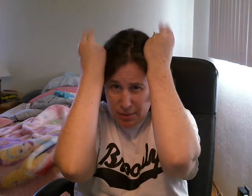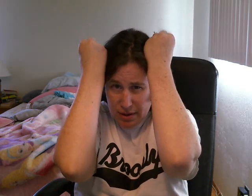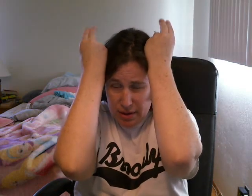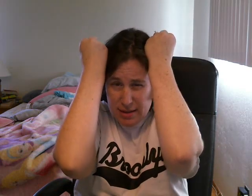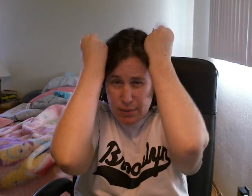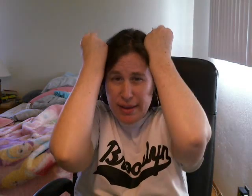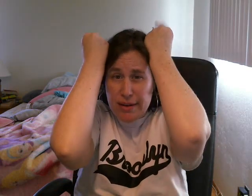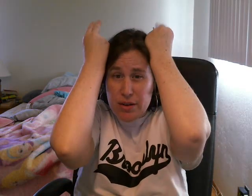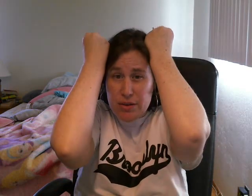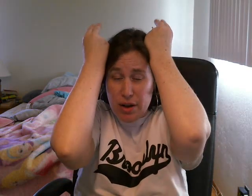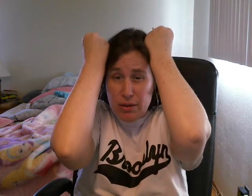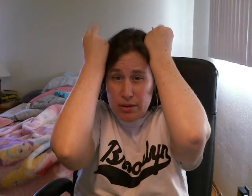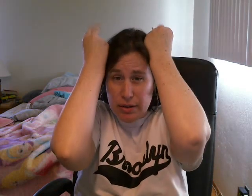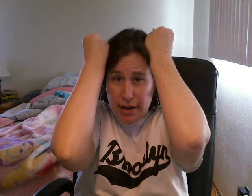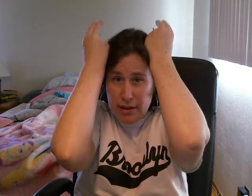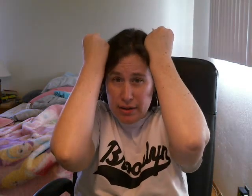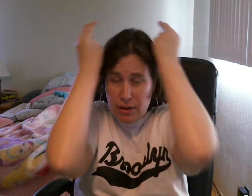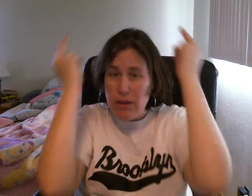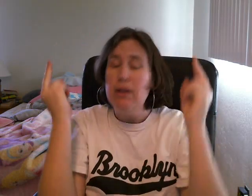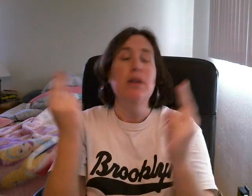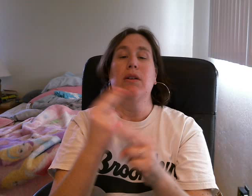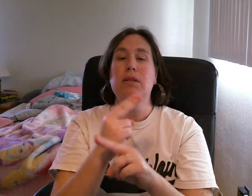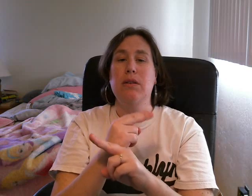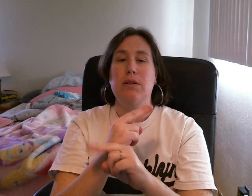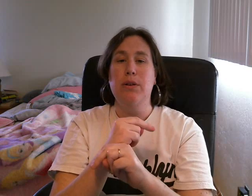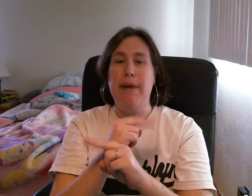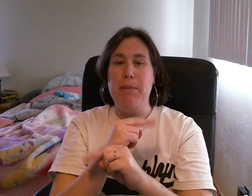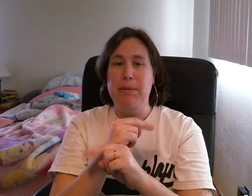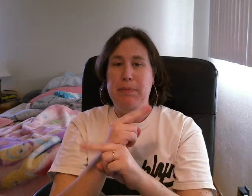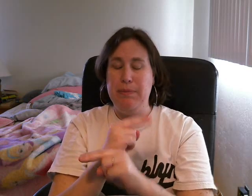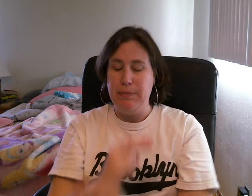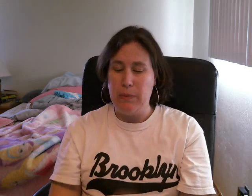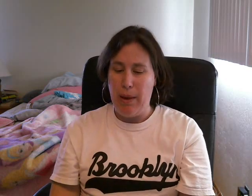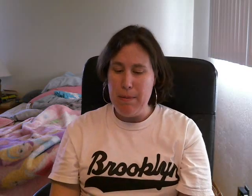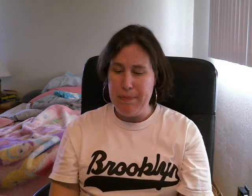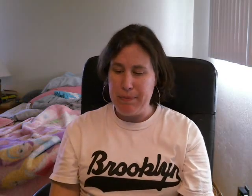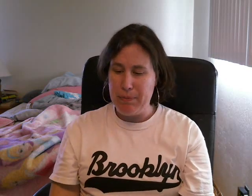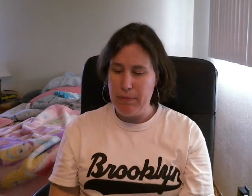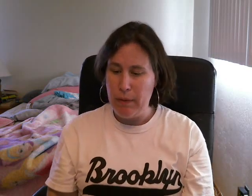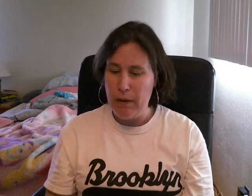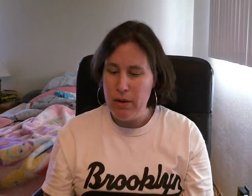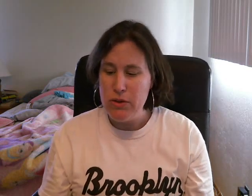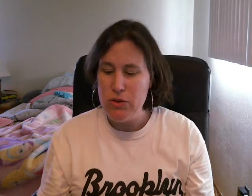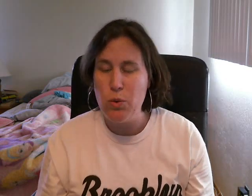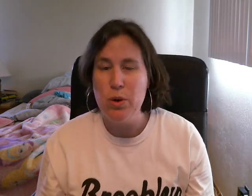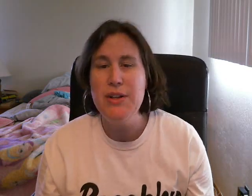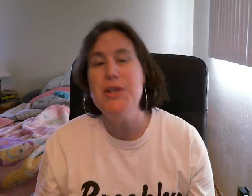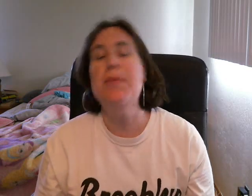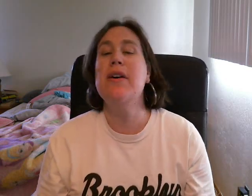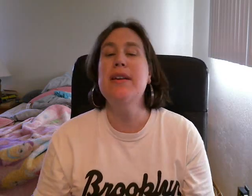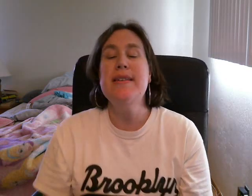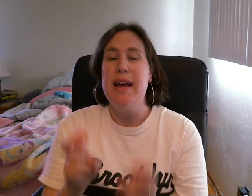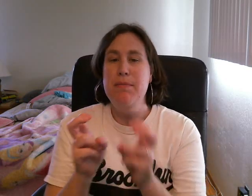That's the way their ears go. Okay? Or rabbit. Okay? Squirrel and chipmunk are the same.